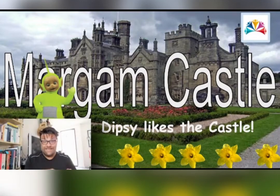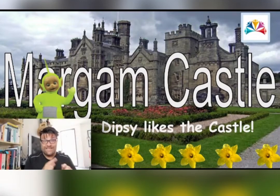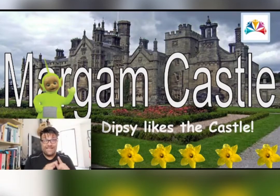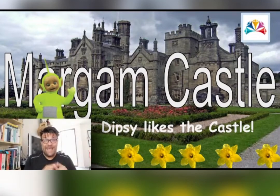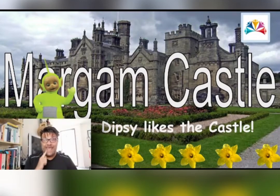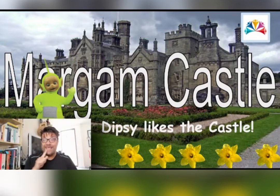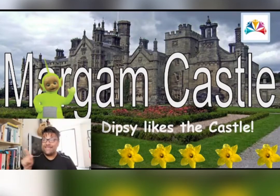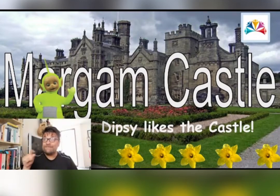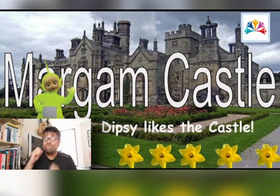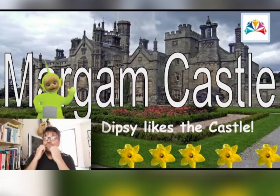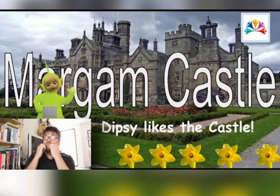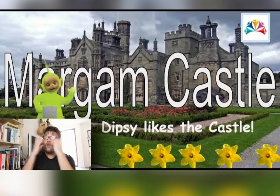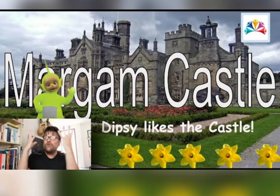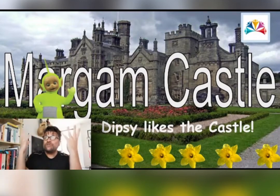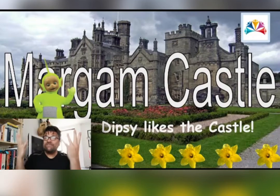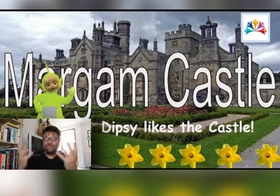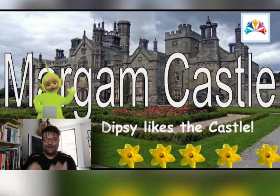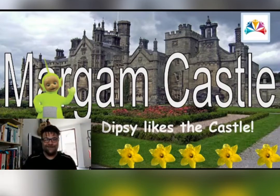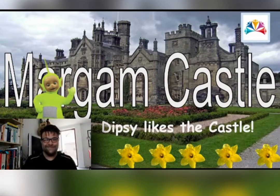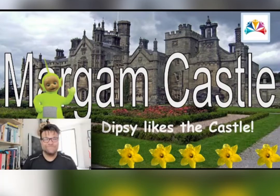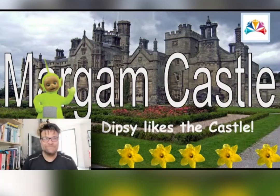Dipsy says it's beautiful.